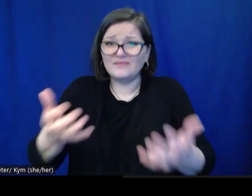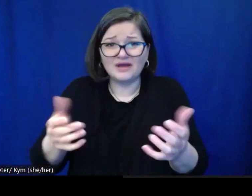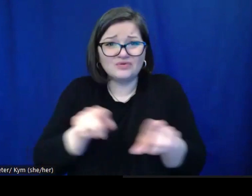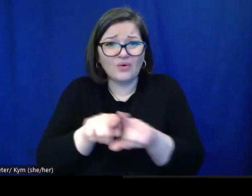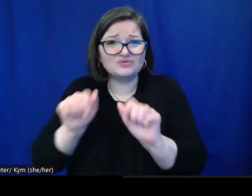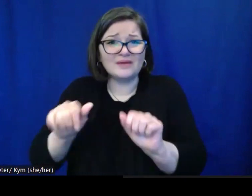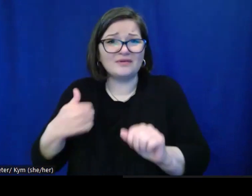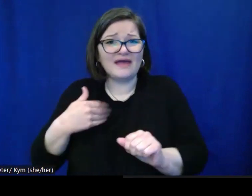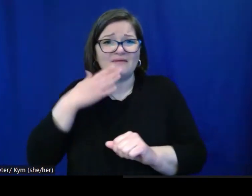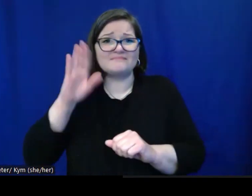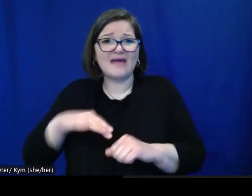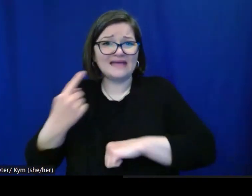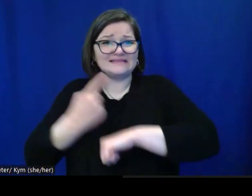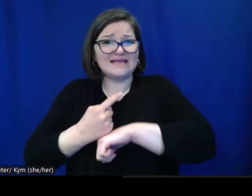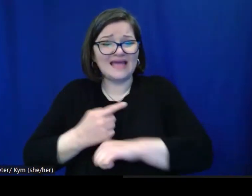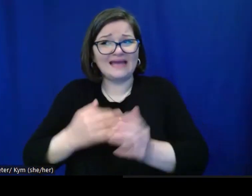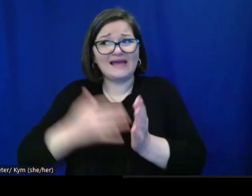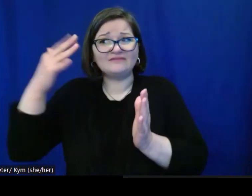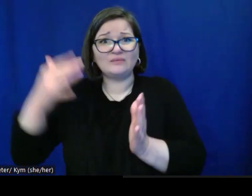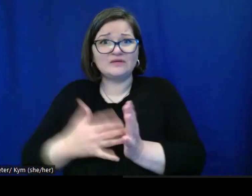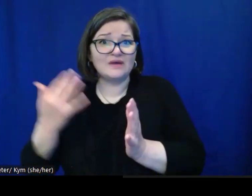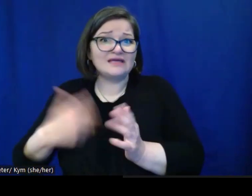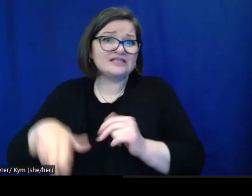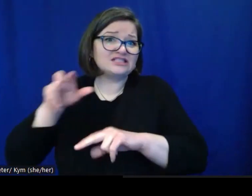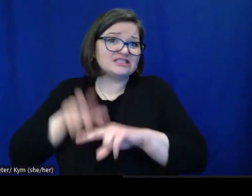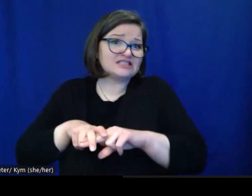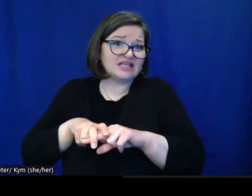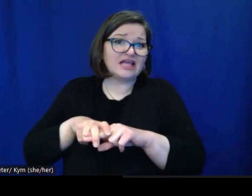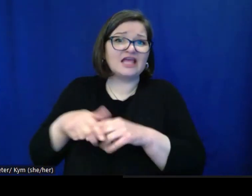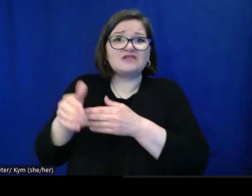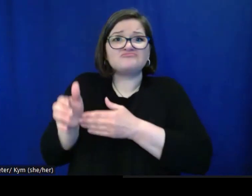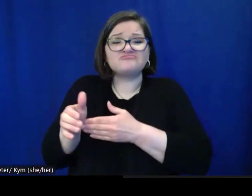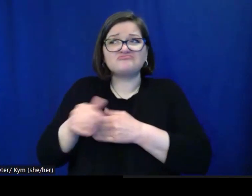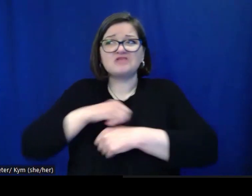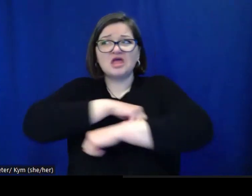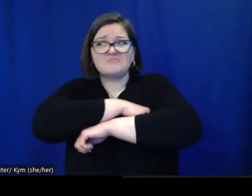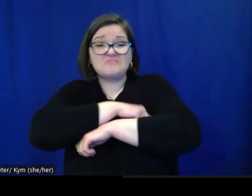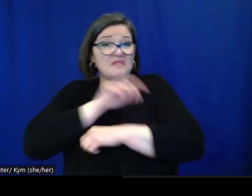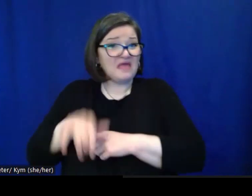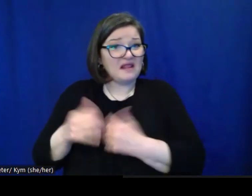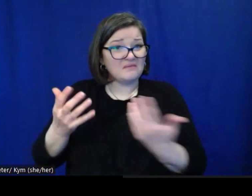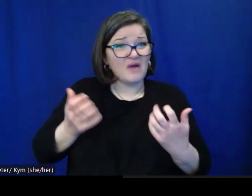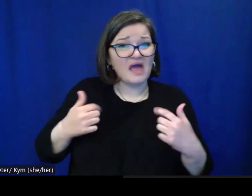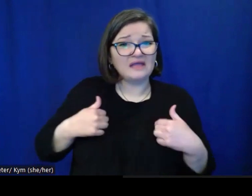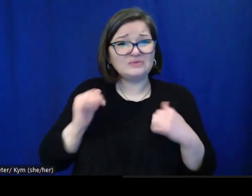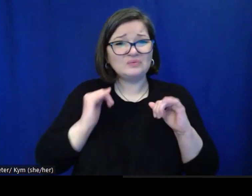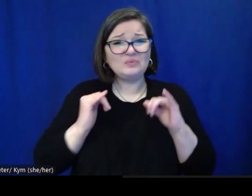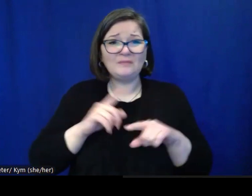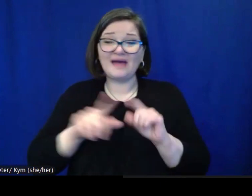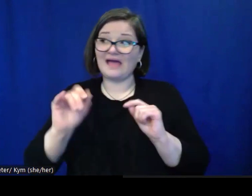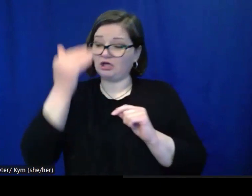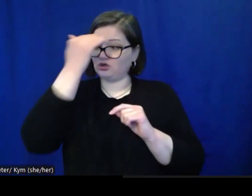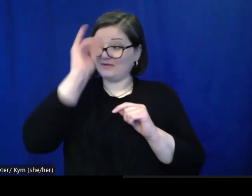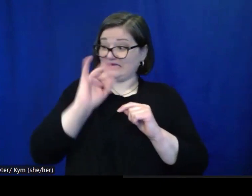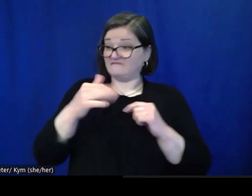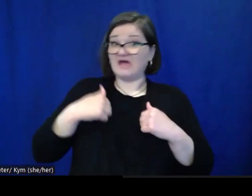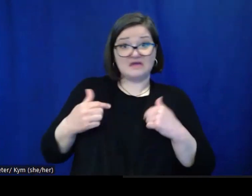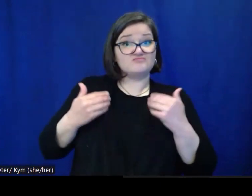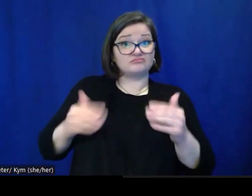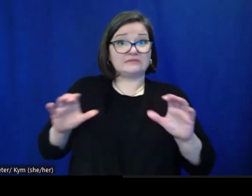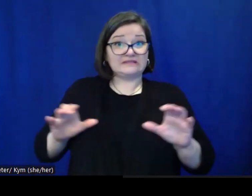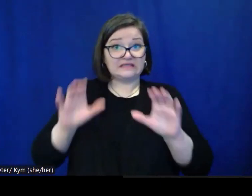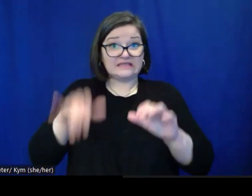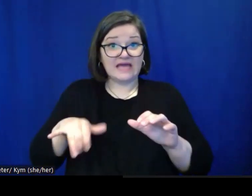day sometimes and just sit in the corner and sulk. But I knew that if I did that, my